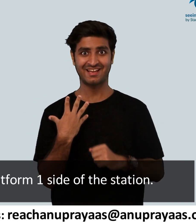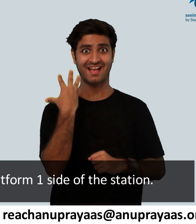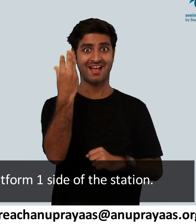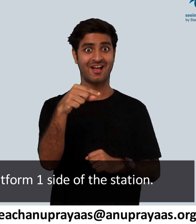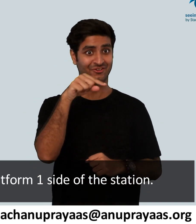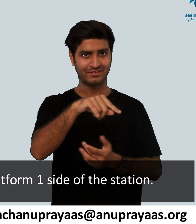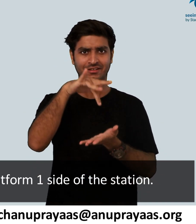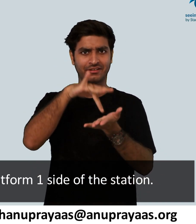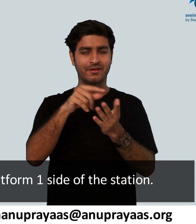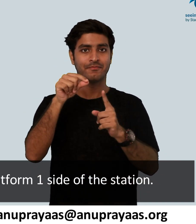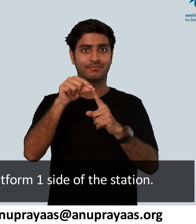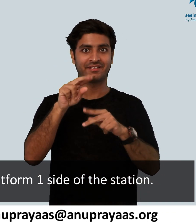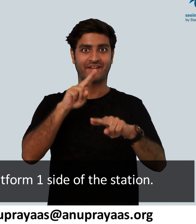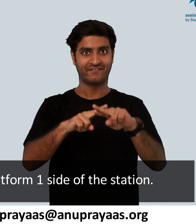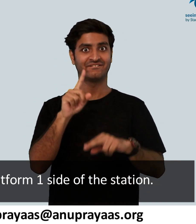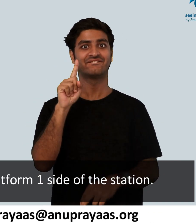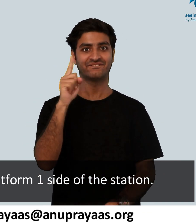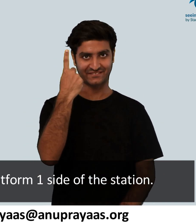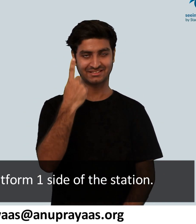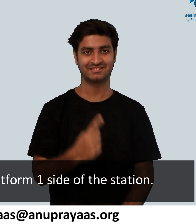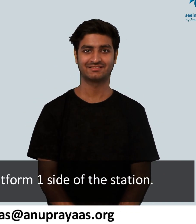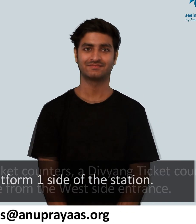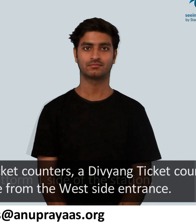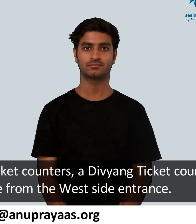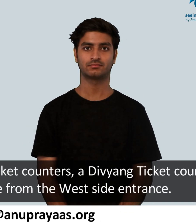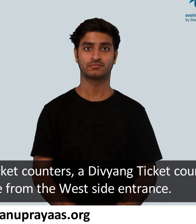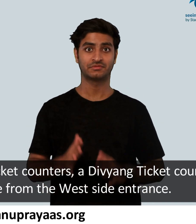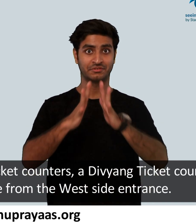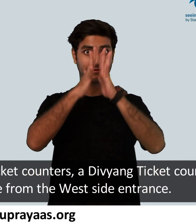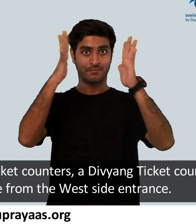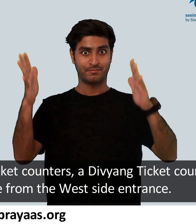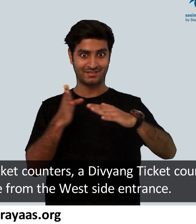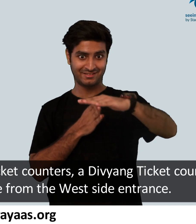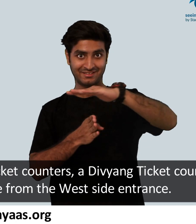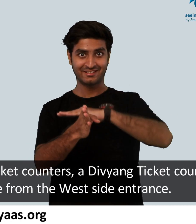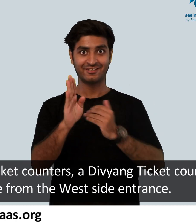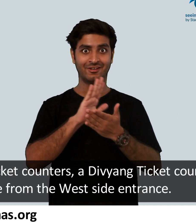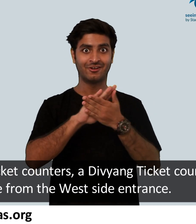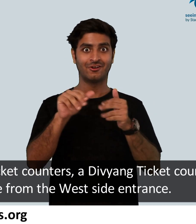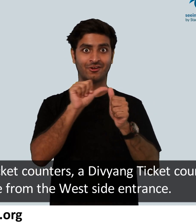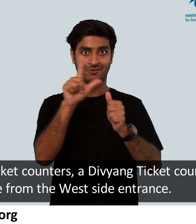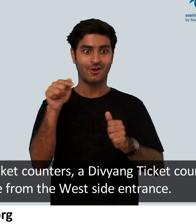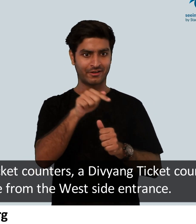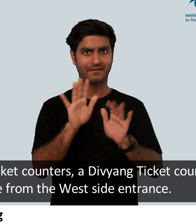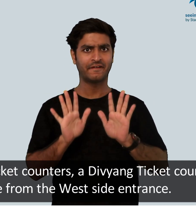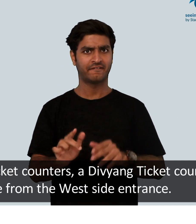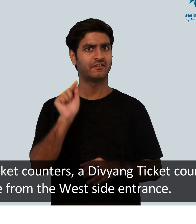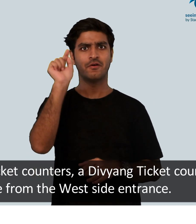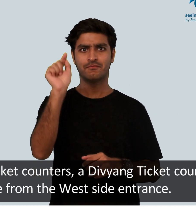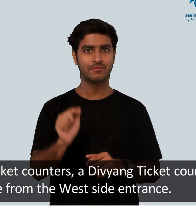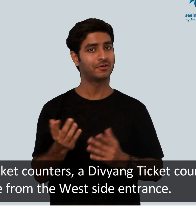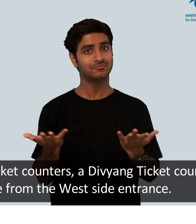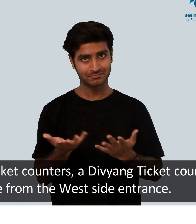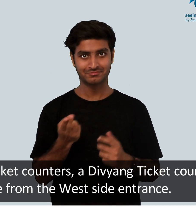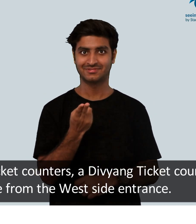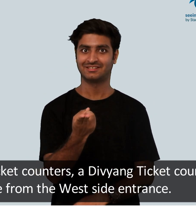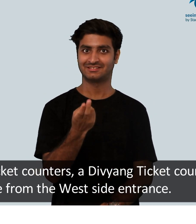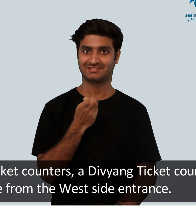from platform 1 side of the station. The main entrance hall has ticket counters, a Divyang